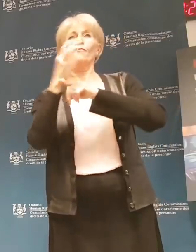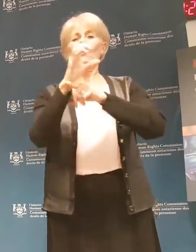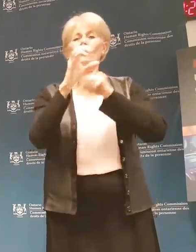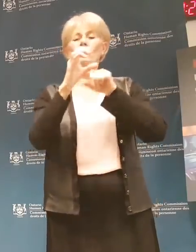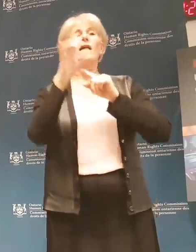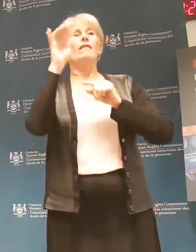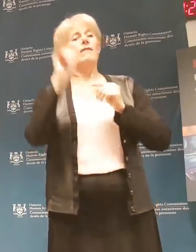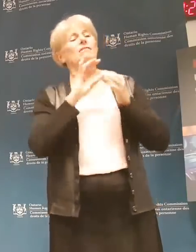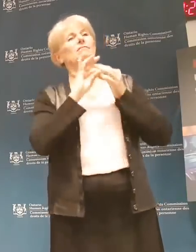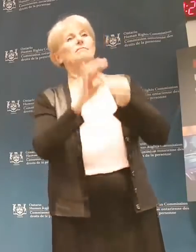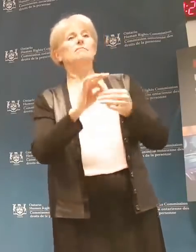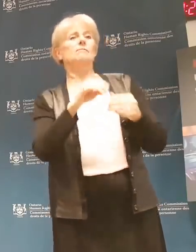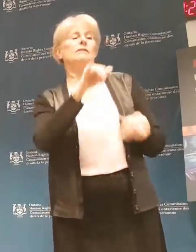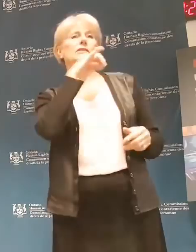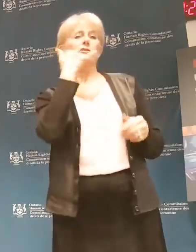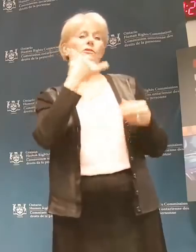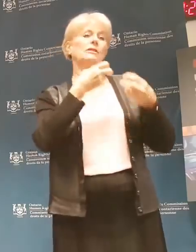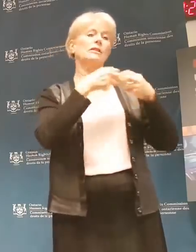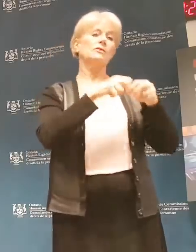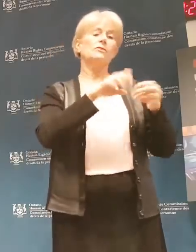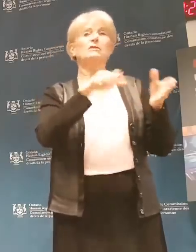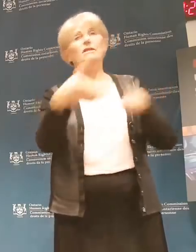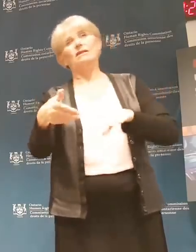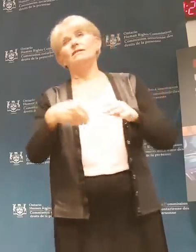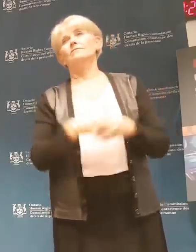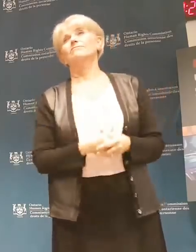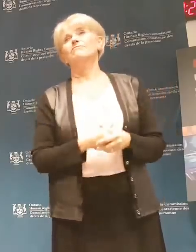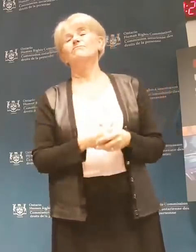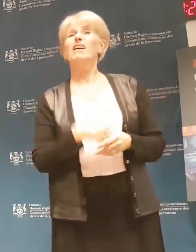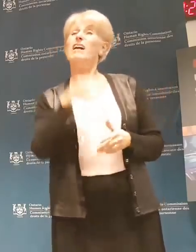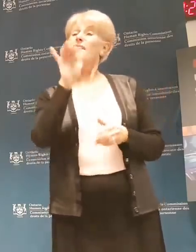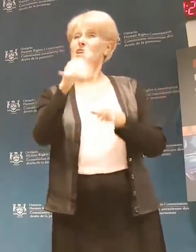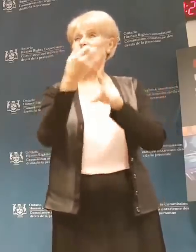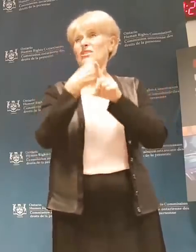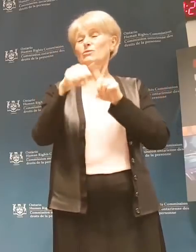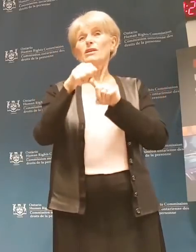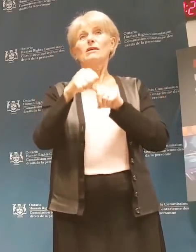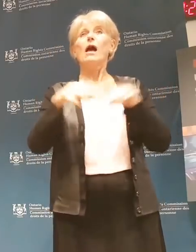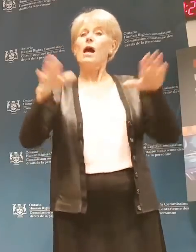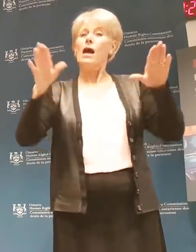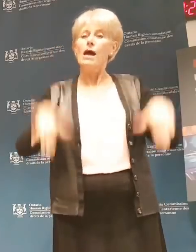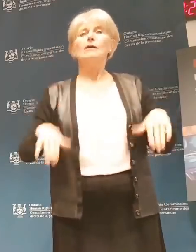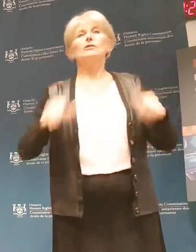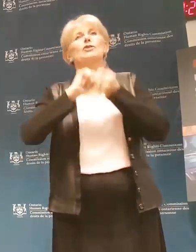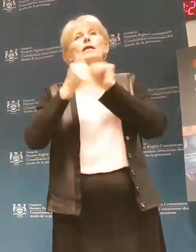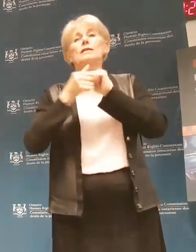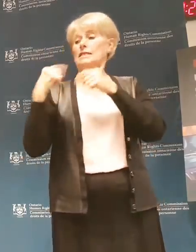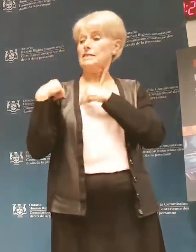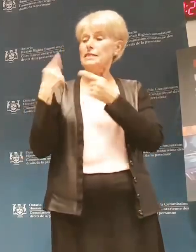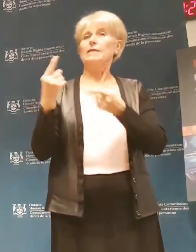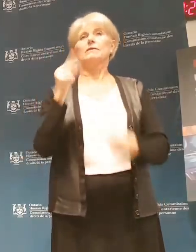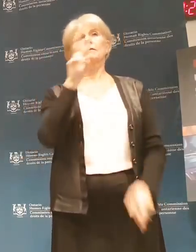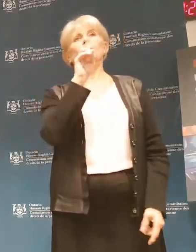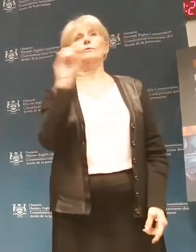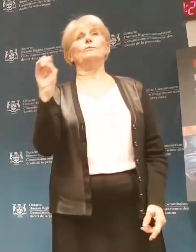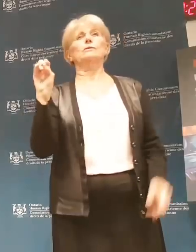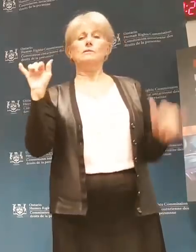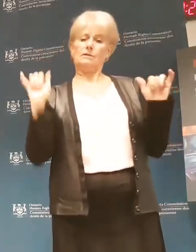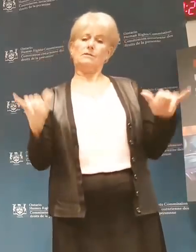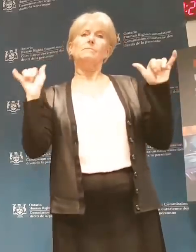that result in serious injury and death. And this situation hasn't changed since the early